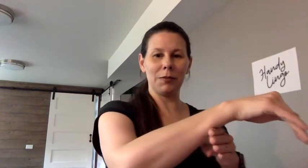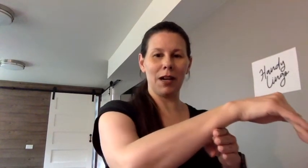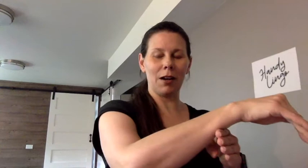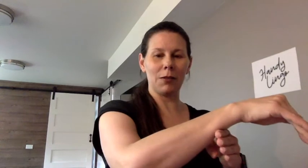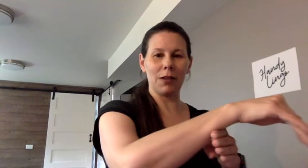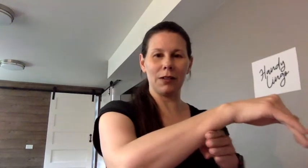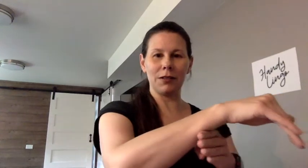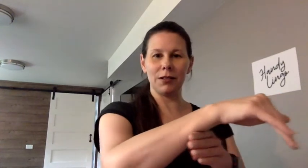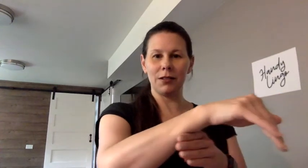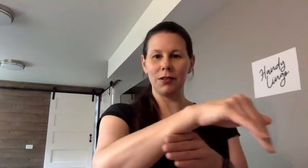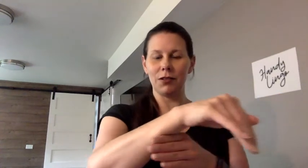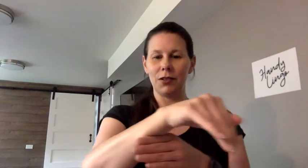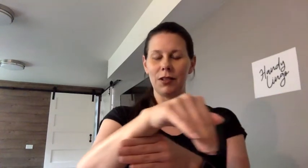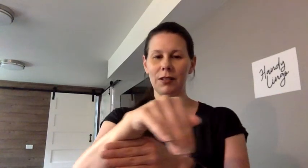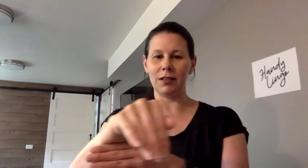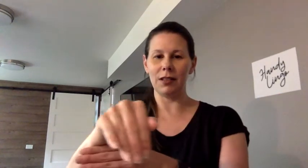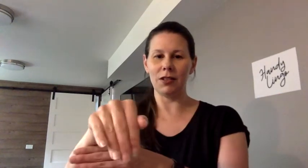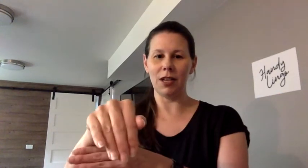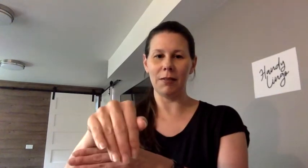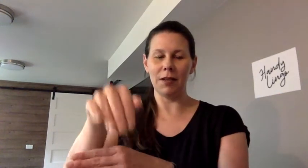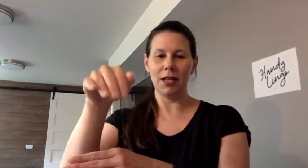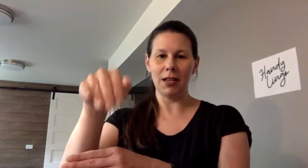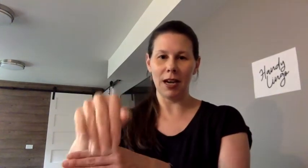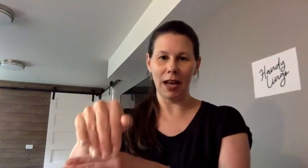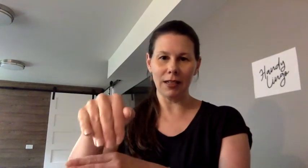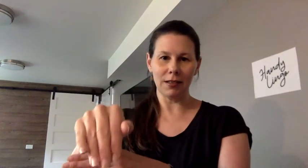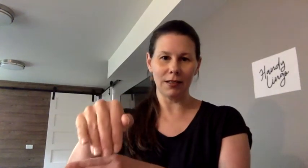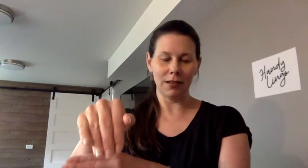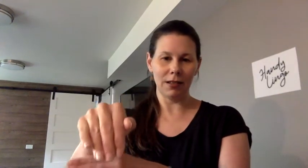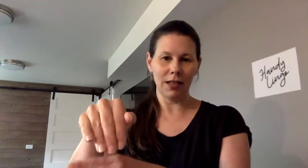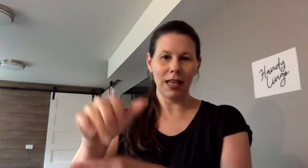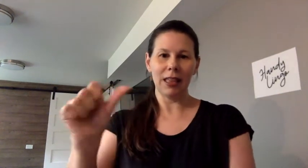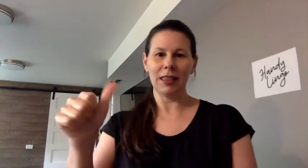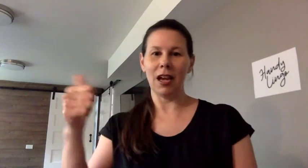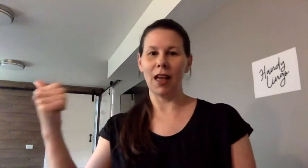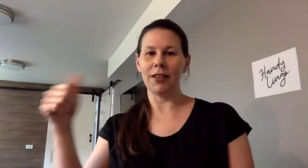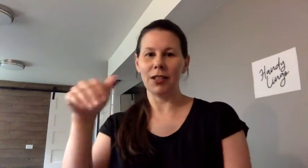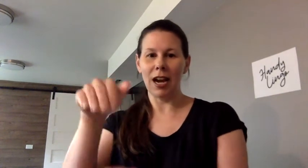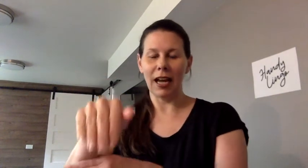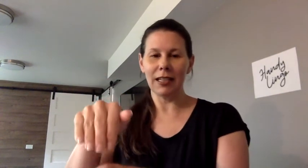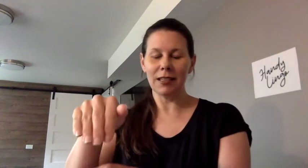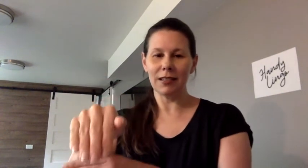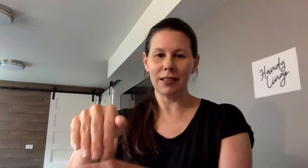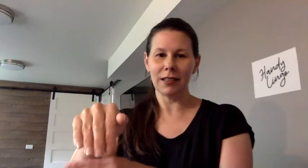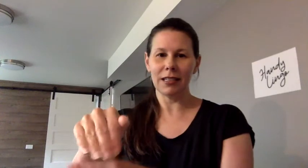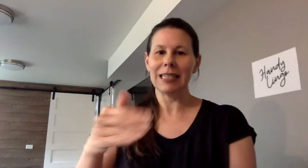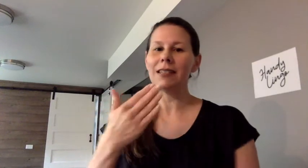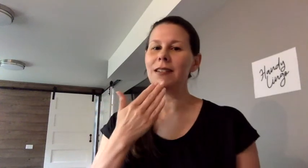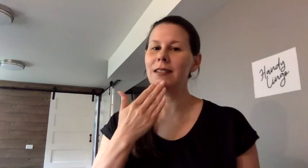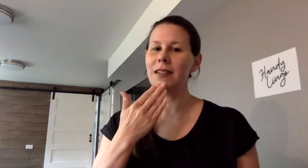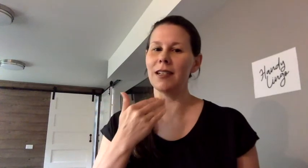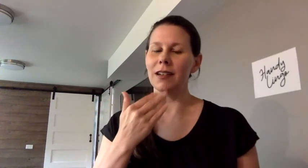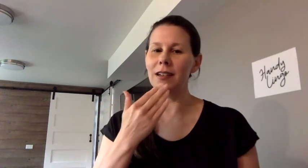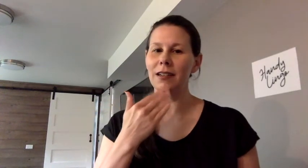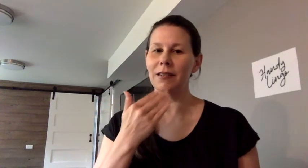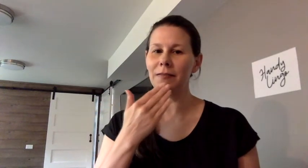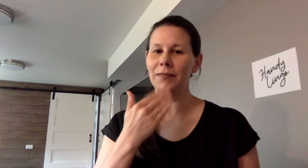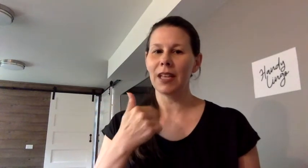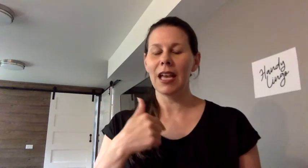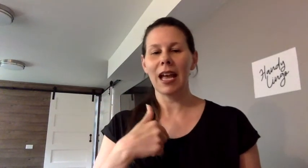arm around just so you can see the shape. Night. The other night. Dear. As